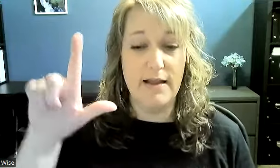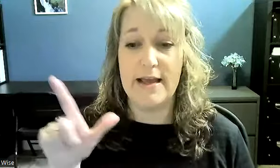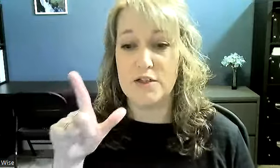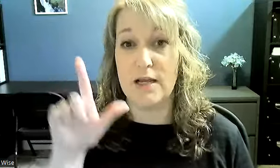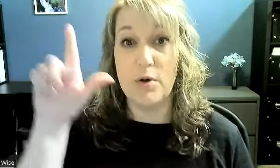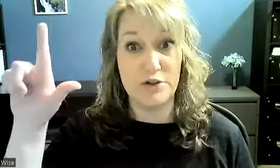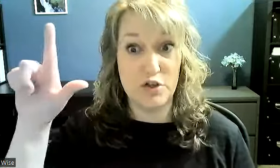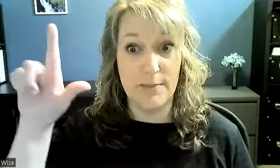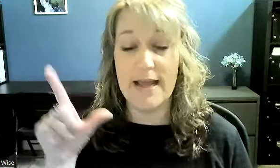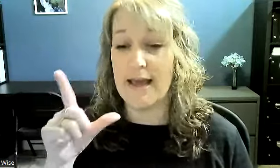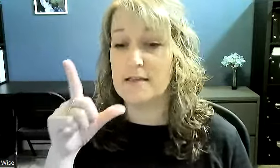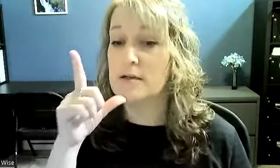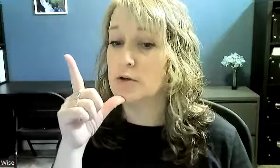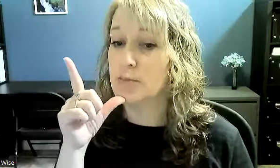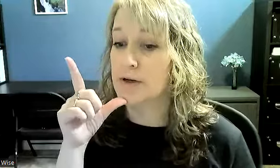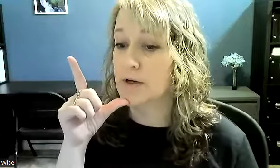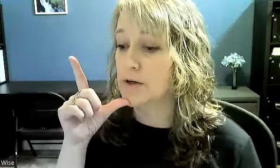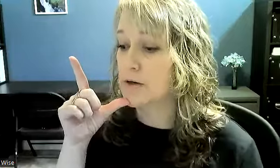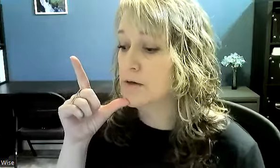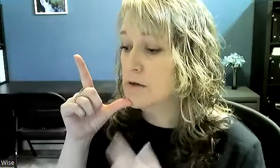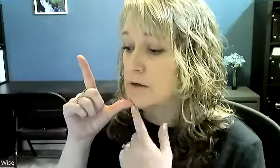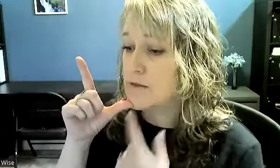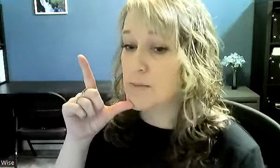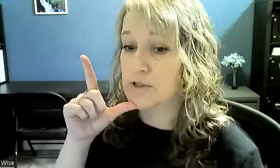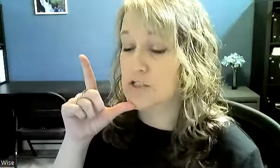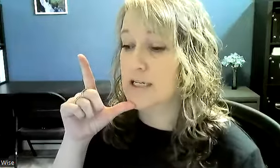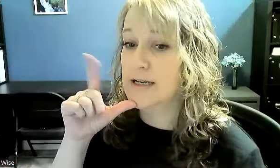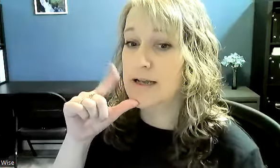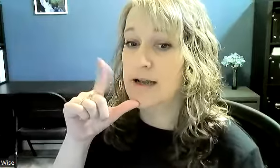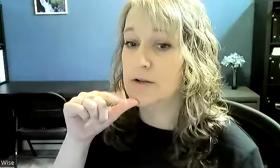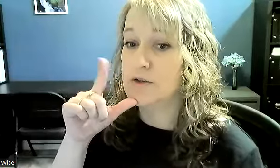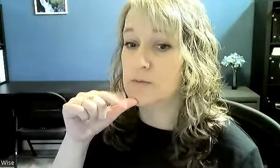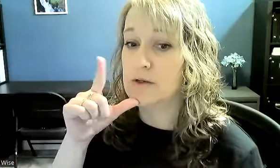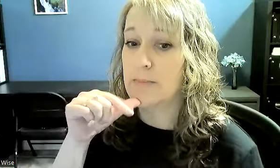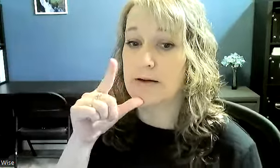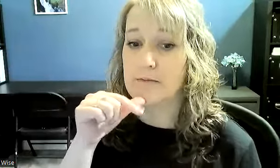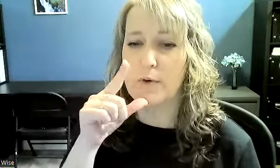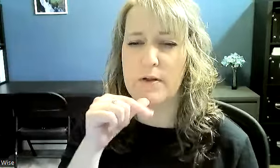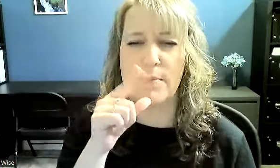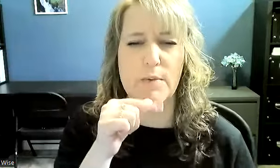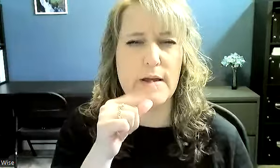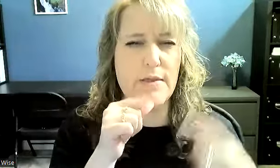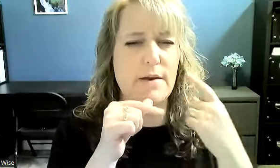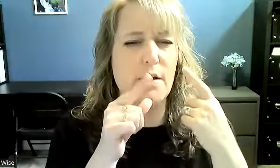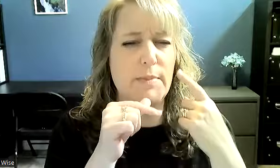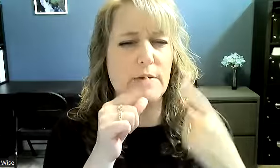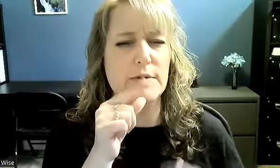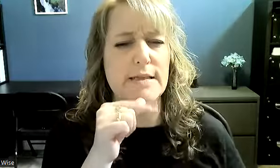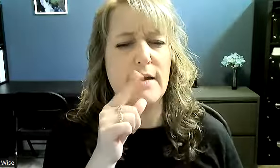hand shape on your dominant hand. You'll put your thumb on your chin and you just wiggle back and forth, but with that non-manual sign,